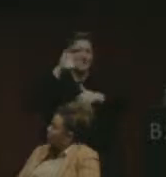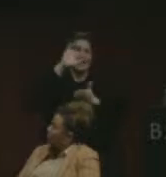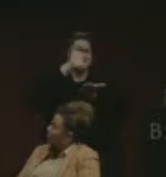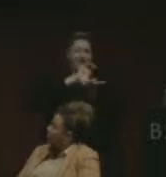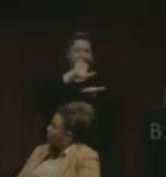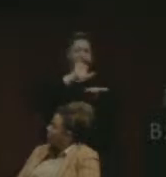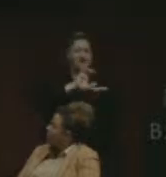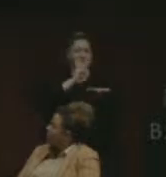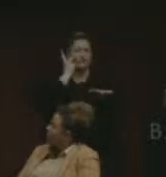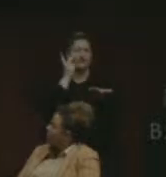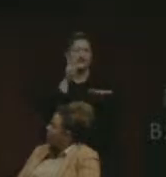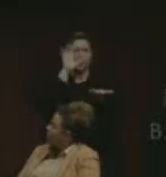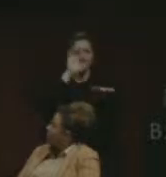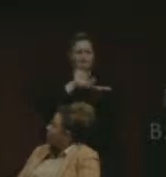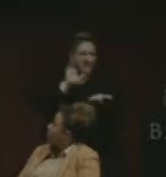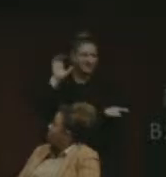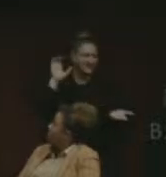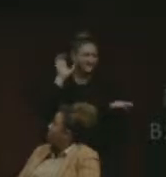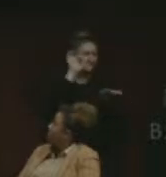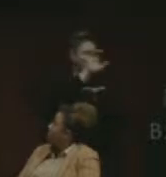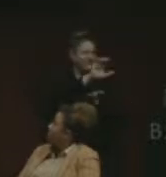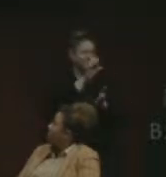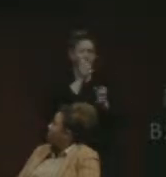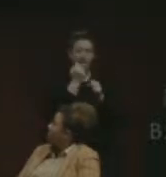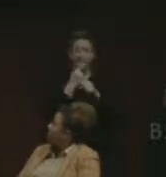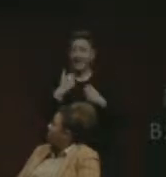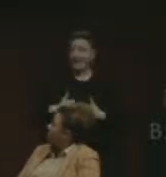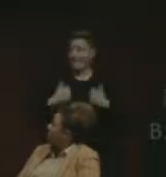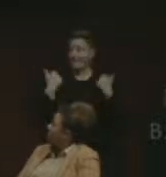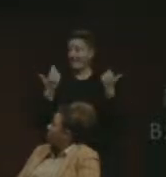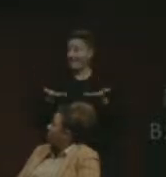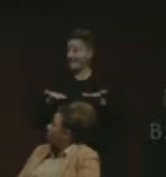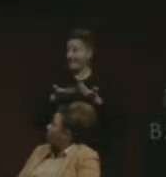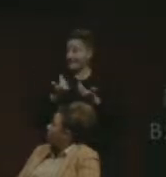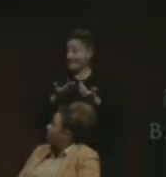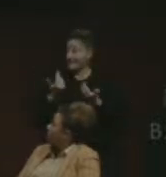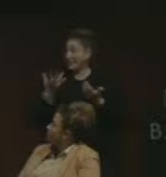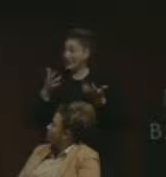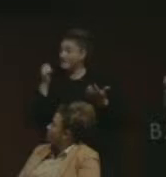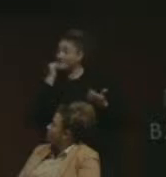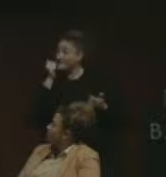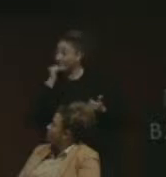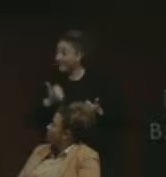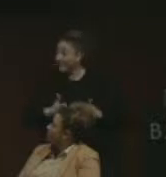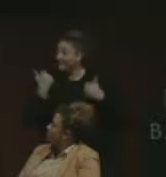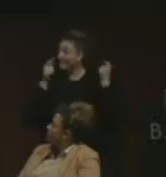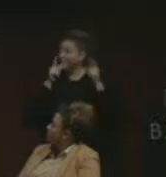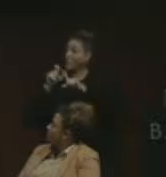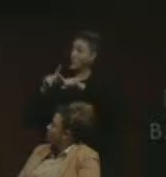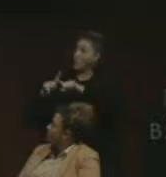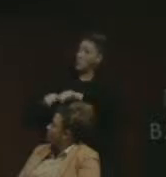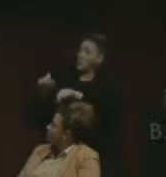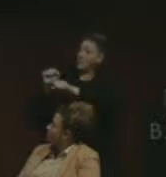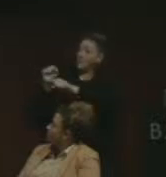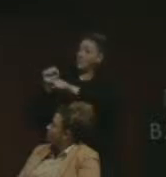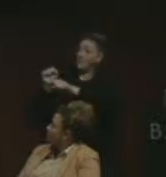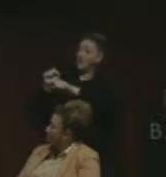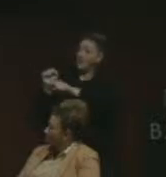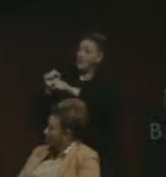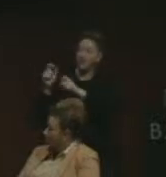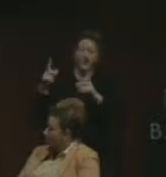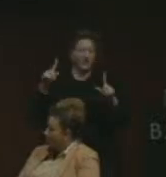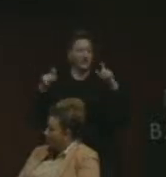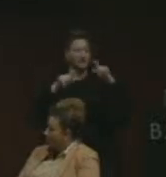so much investment in making life easier, daily life easier, upon whose labor. So these are questions which have been